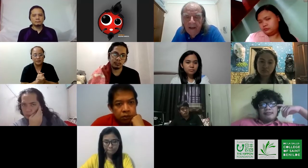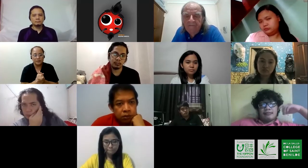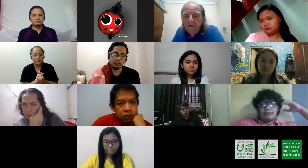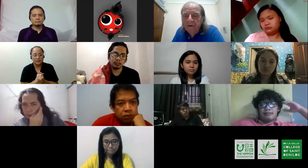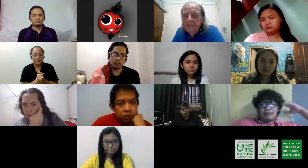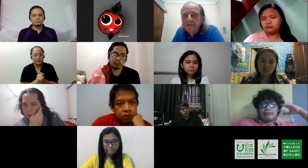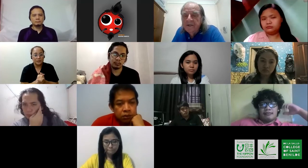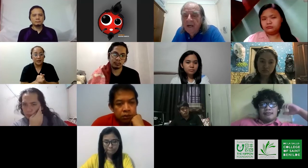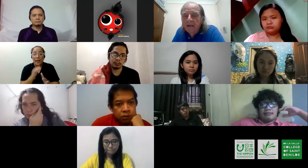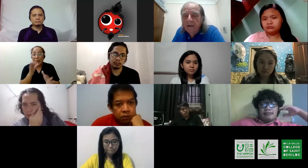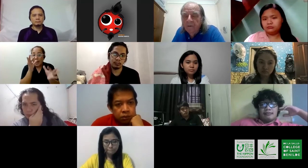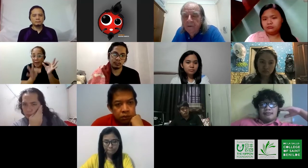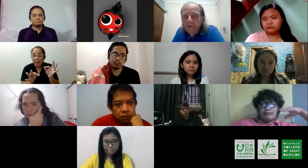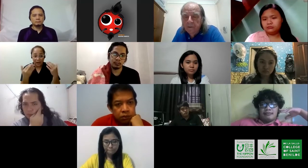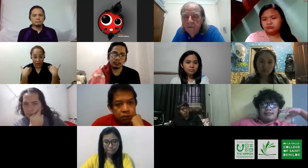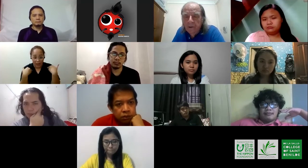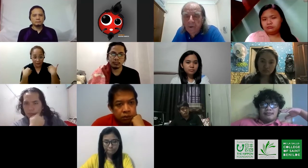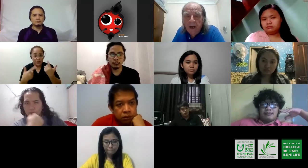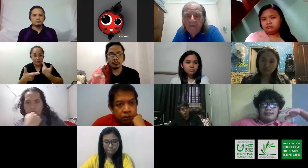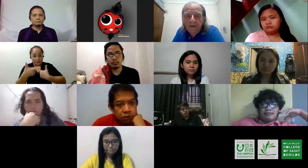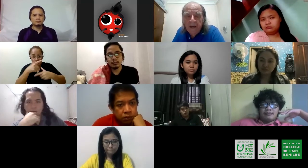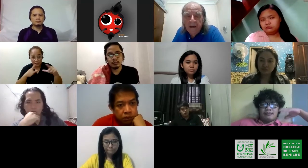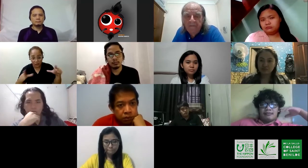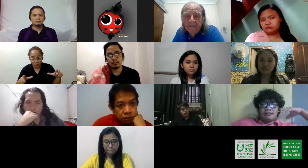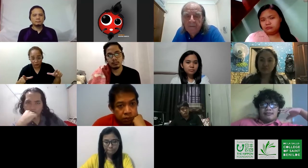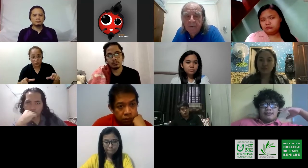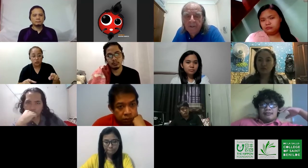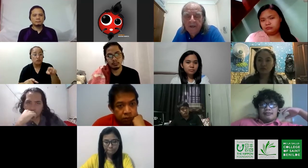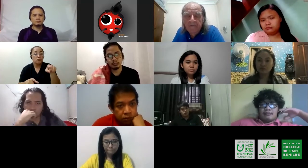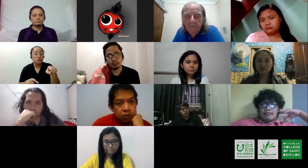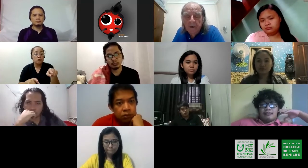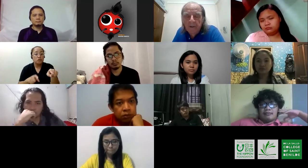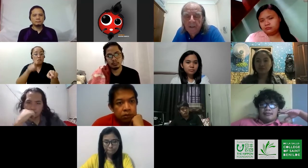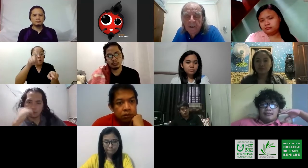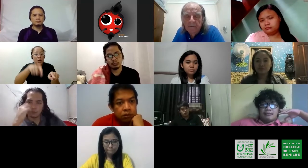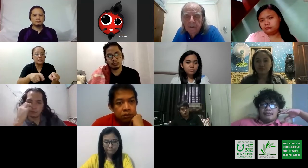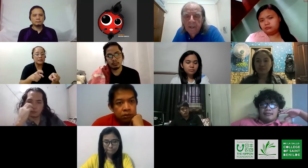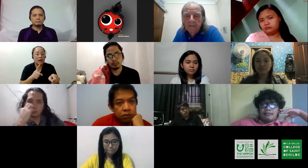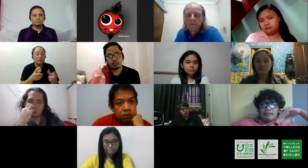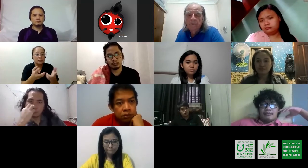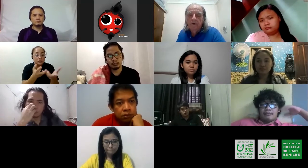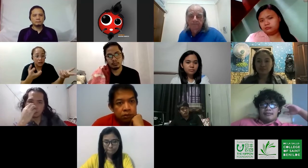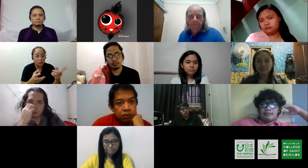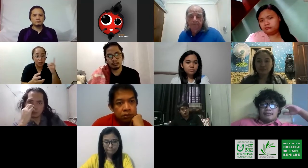there is a sign language, do you have to have a separate deaf community? Yes or no?